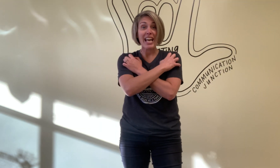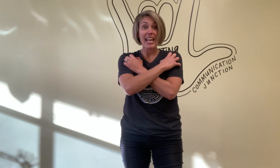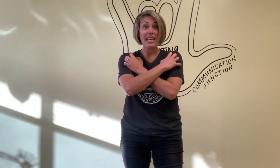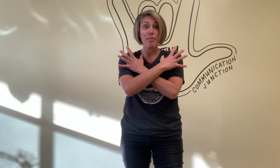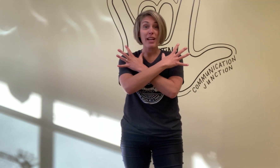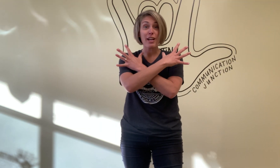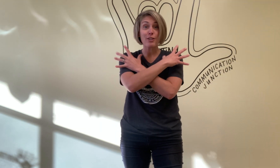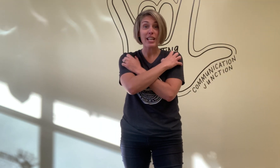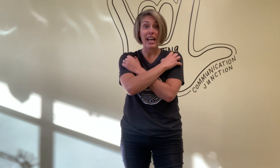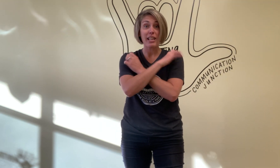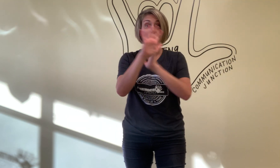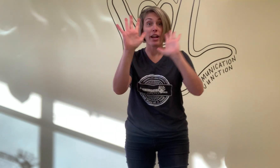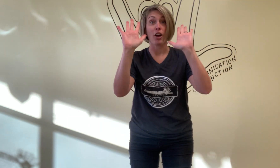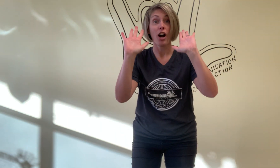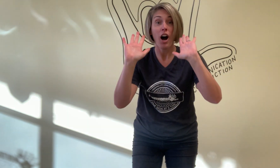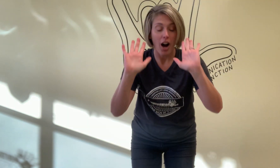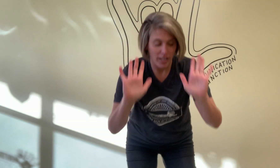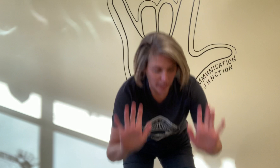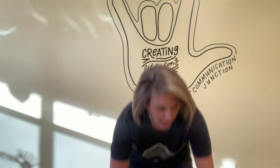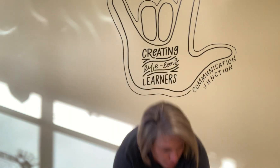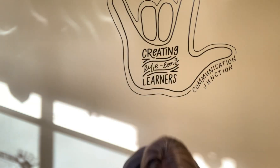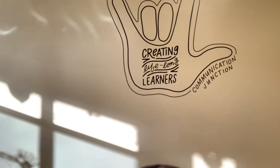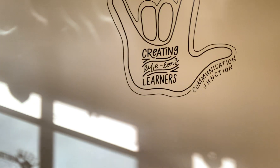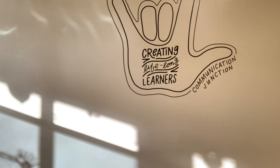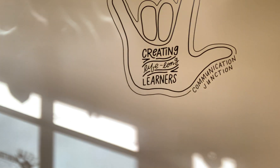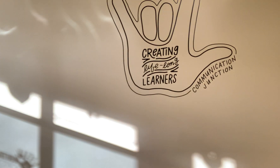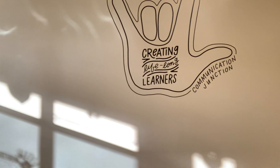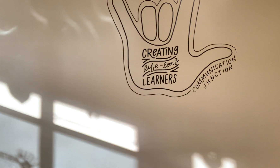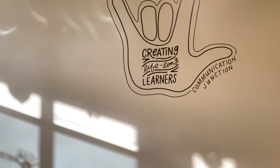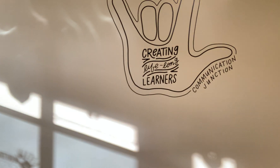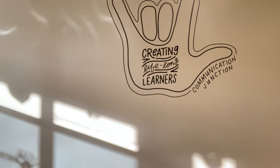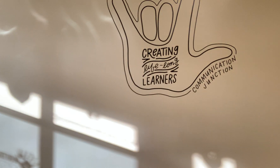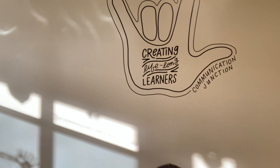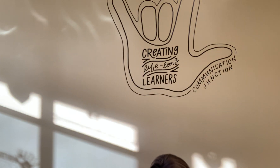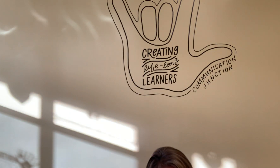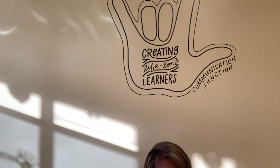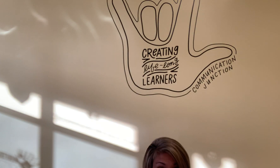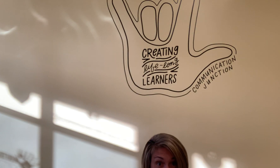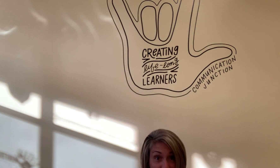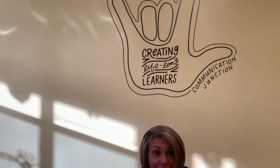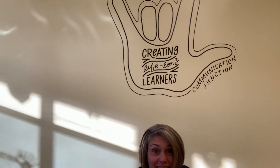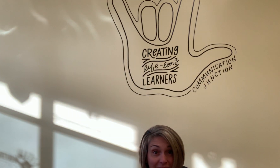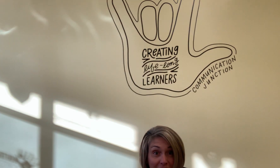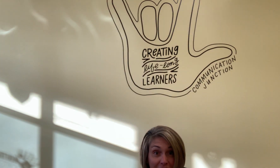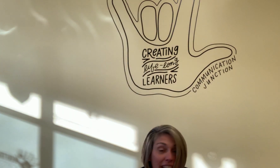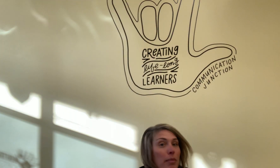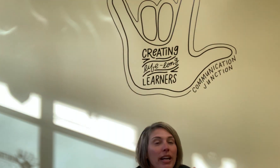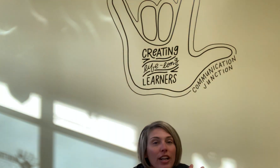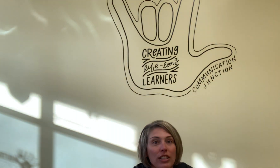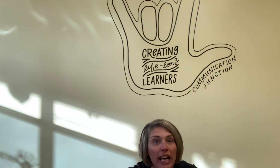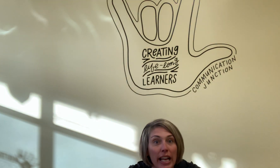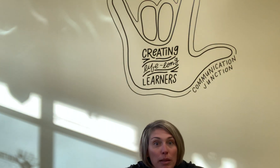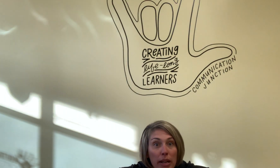Teddy bear, touch the ground. Ready? Teddy